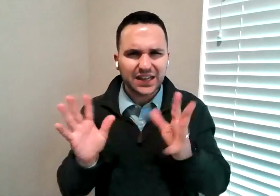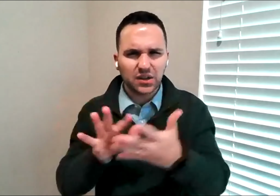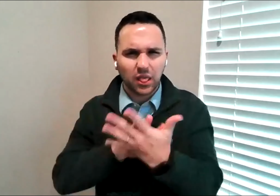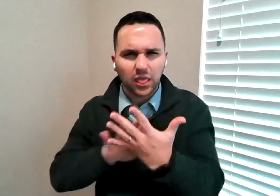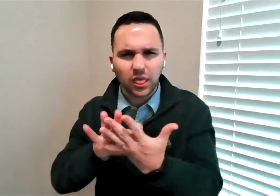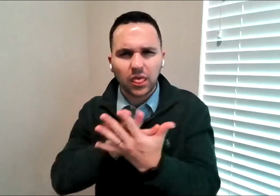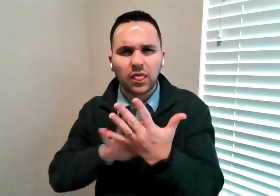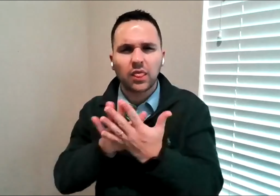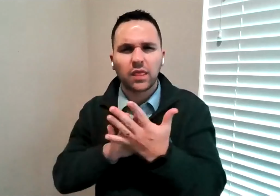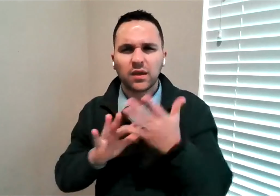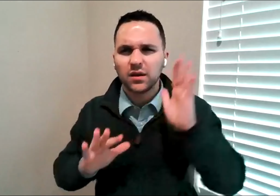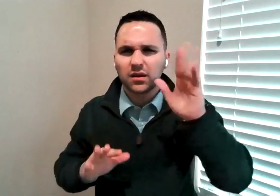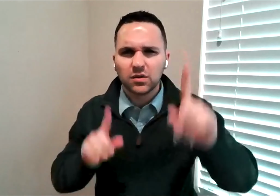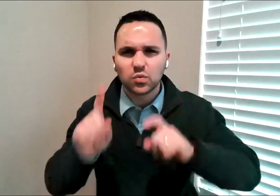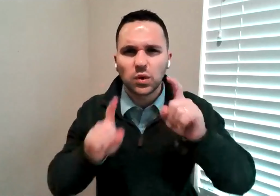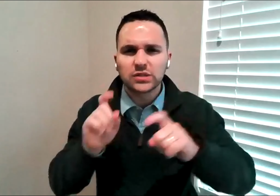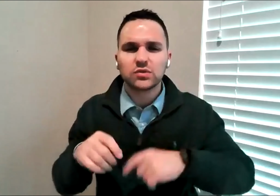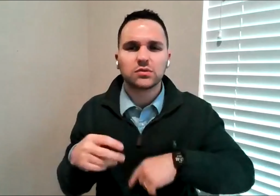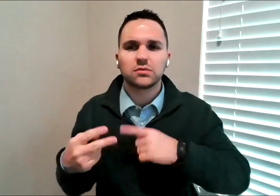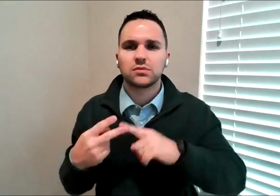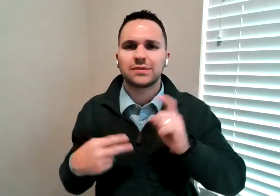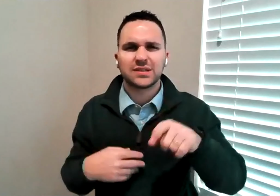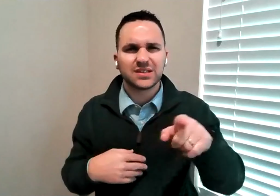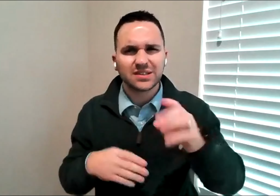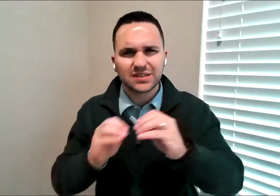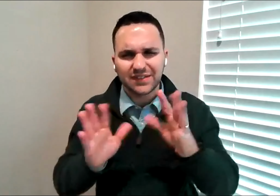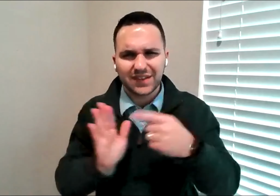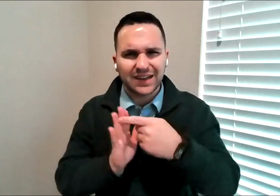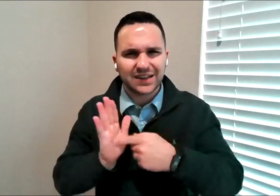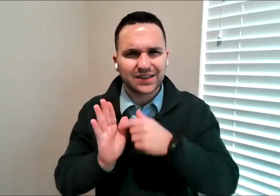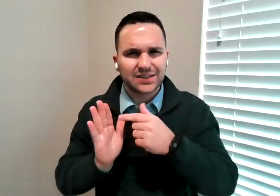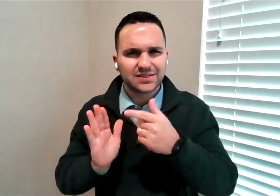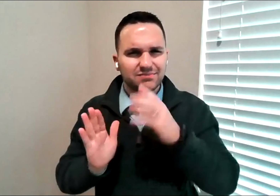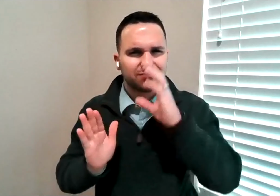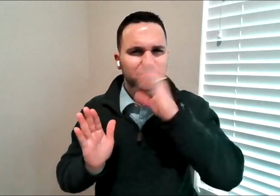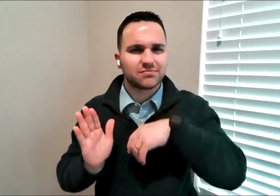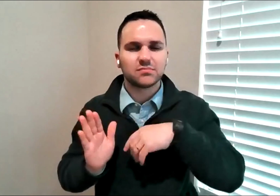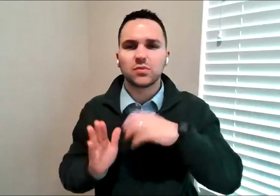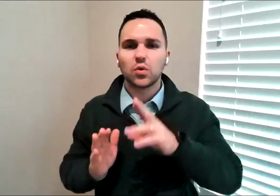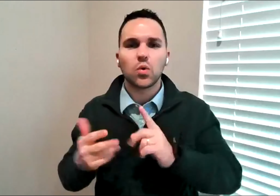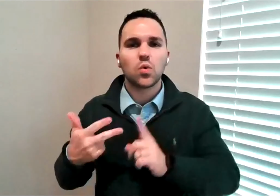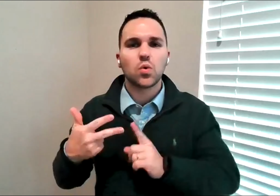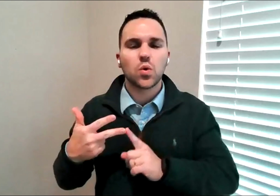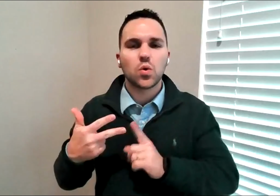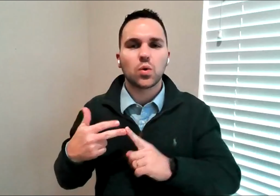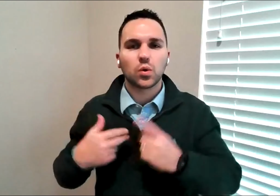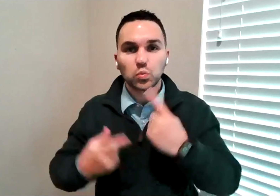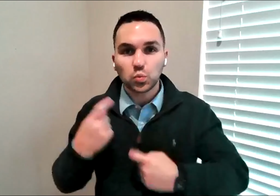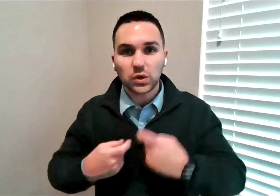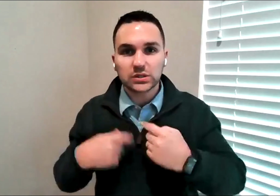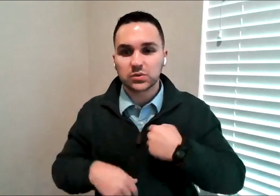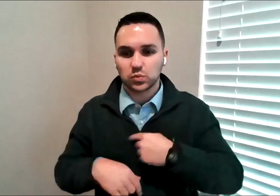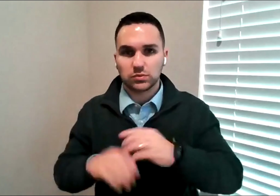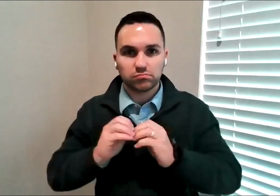and there are things that need to be clarified, or there are questions that come from the information that we are putting out in